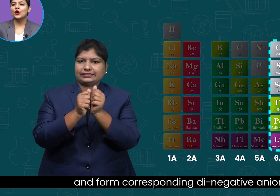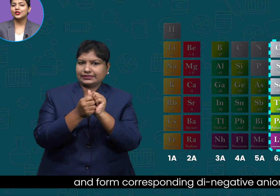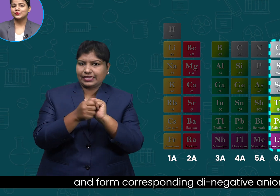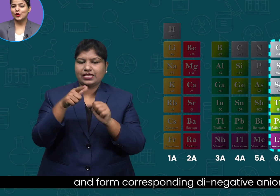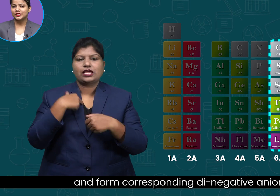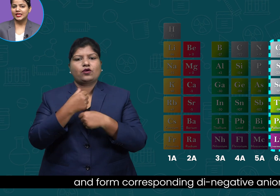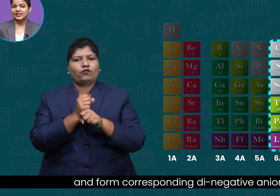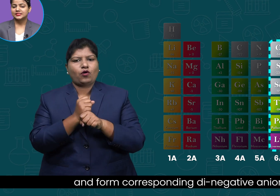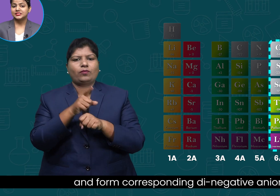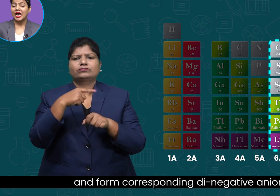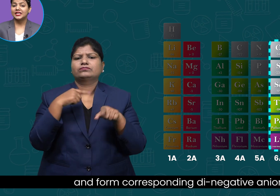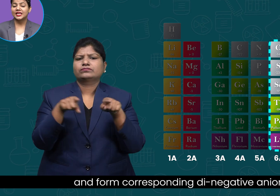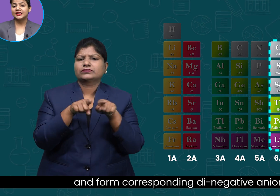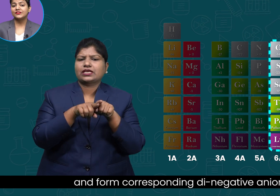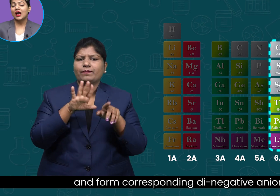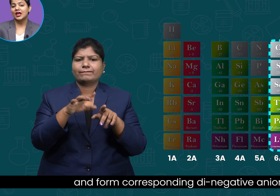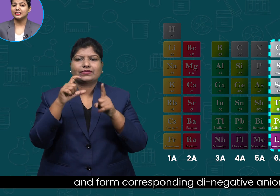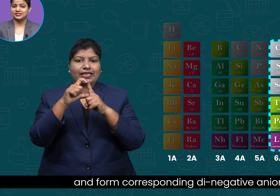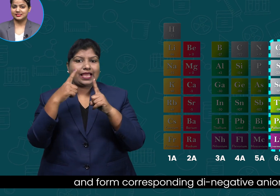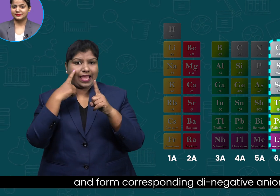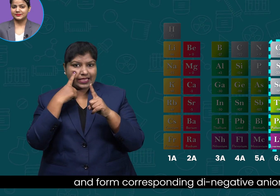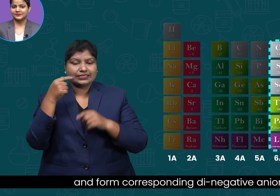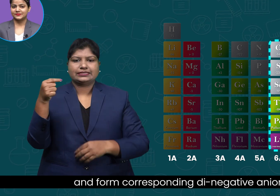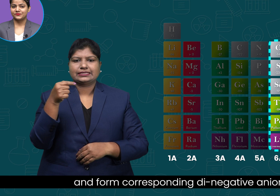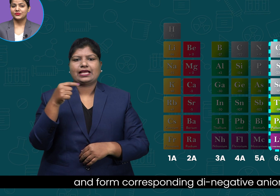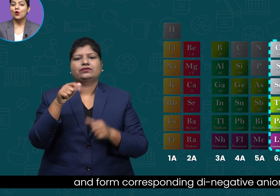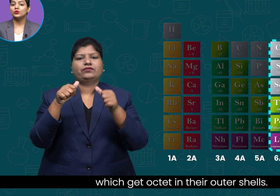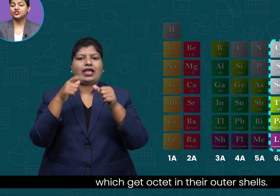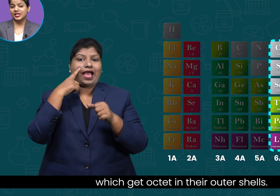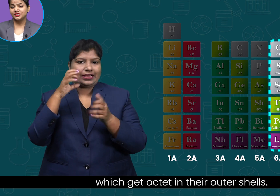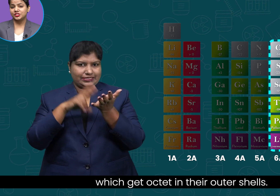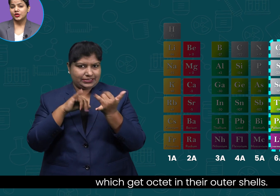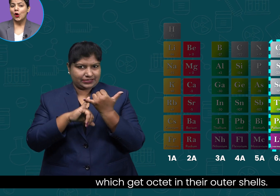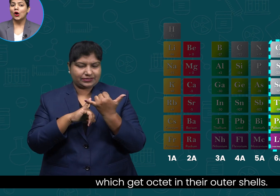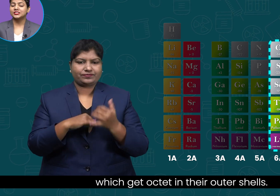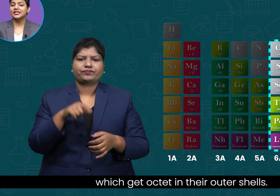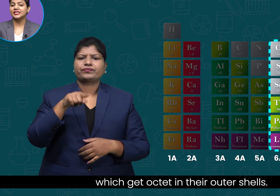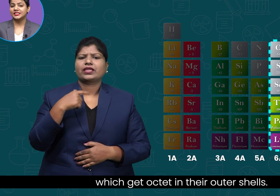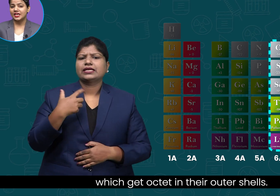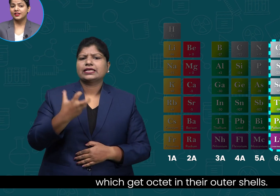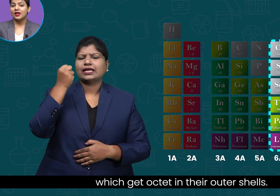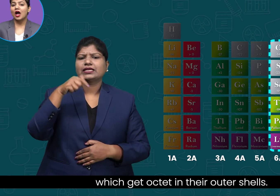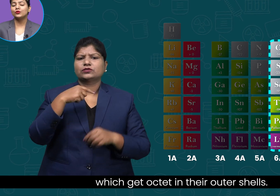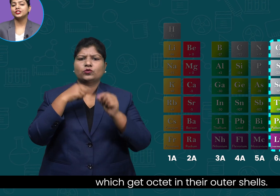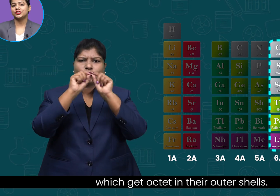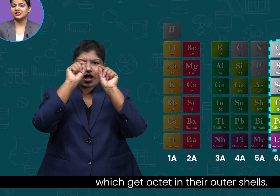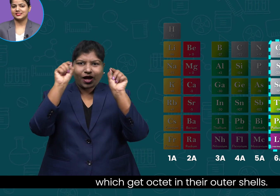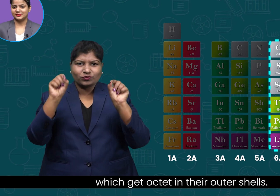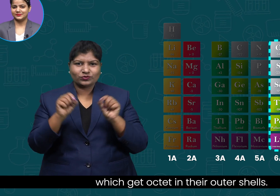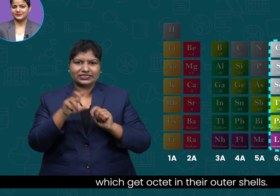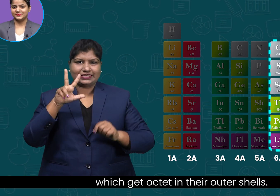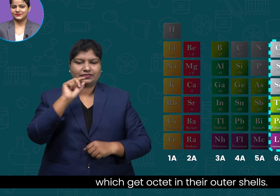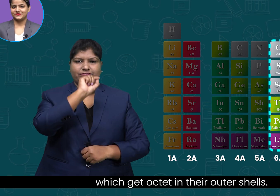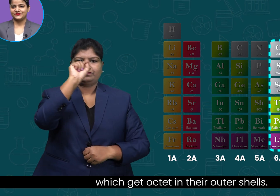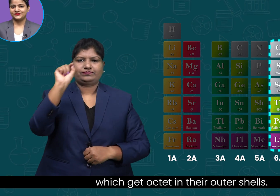form corresponding di-negative anions, which get octet in their outer